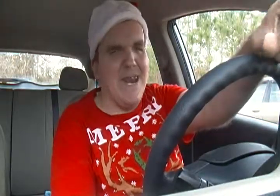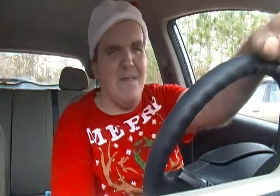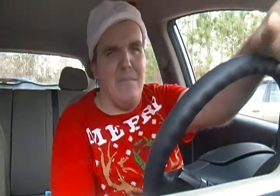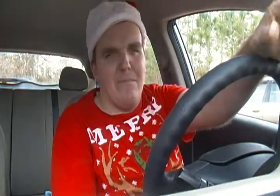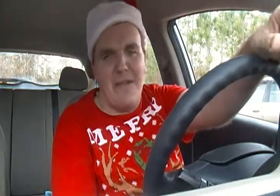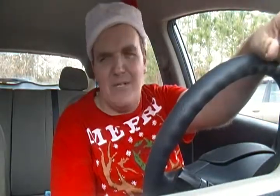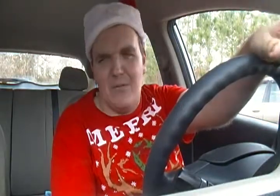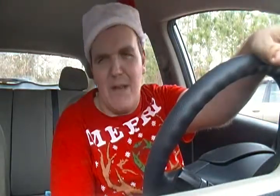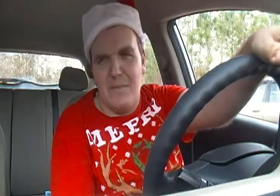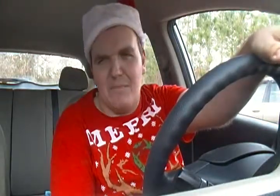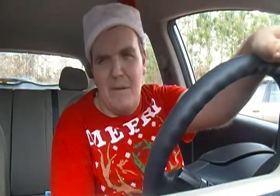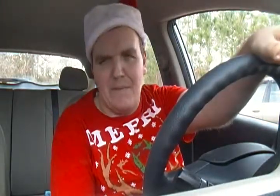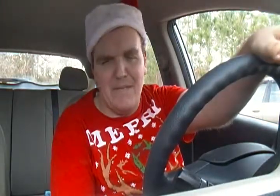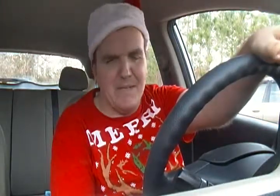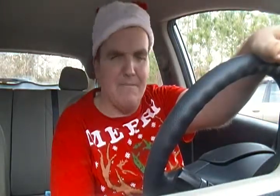hated the next door neighbors and bumpusons